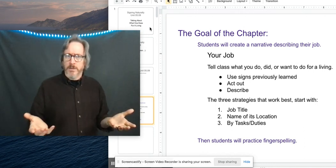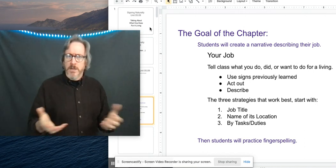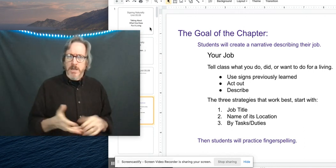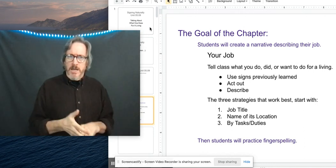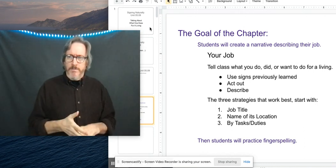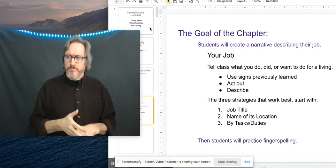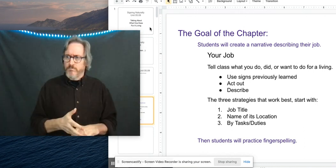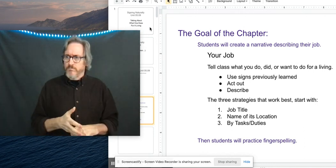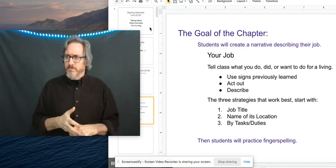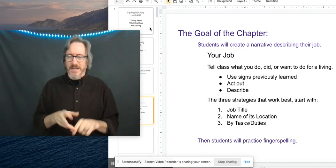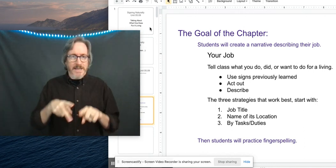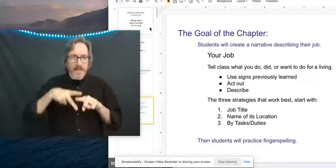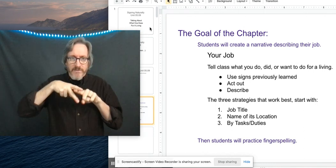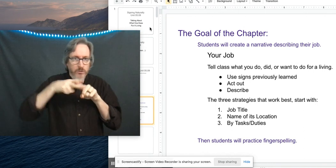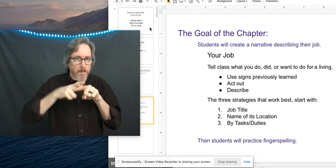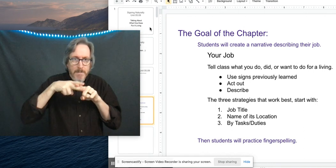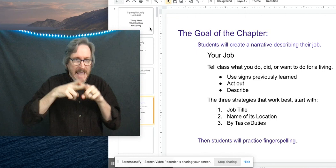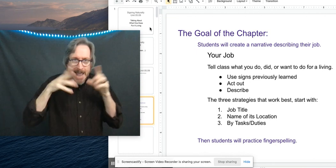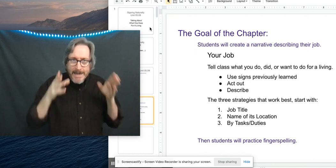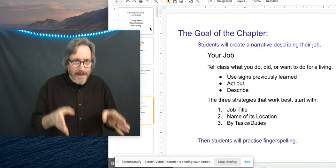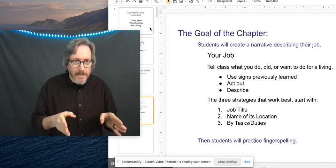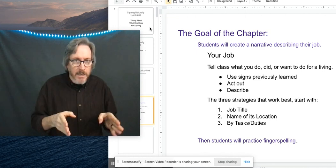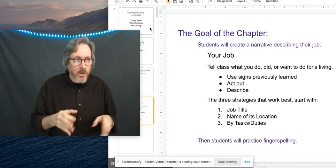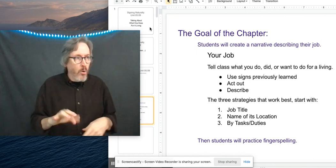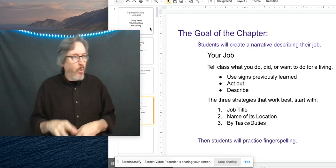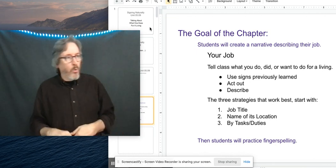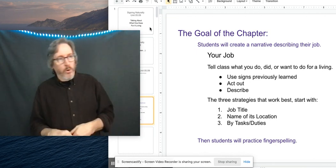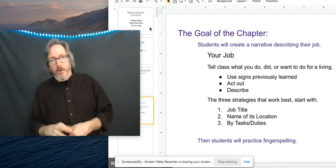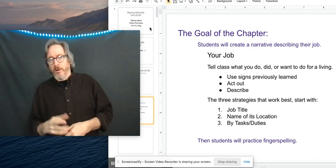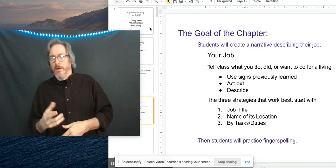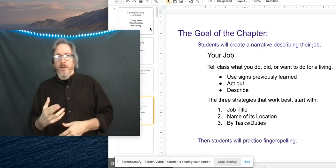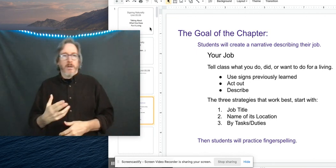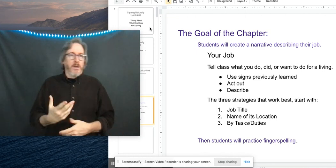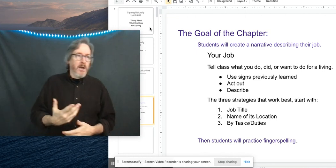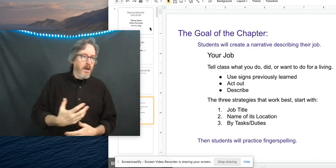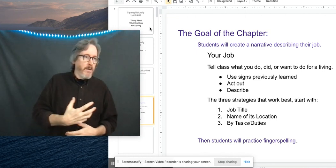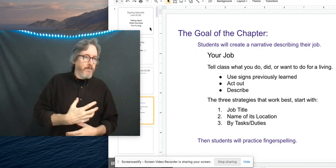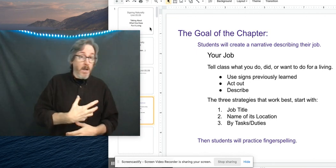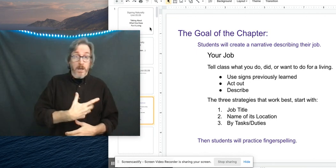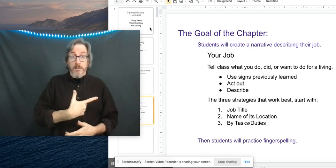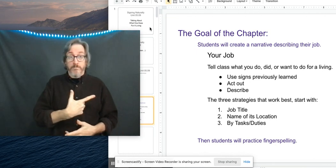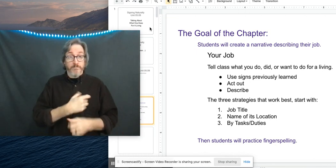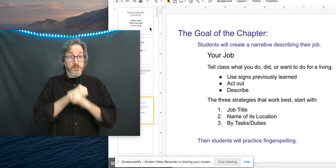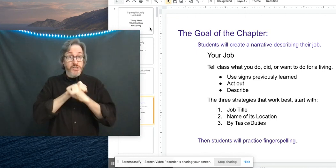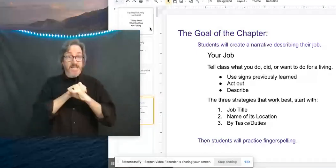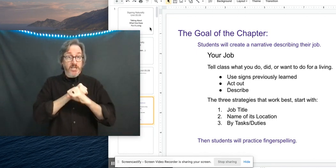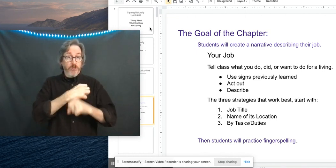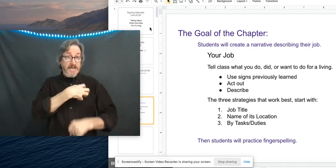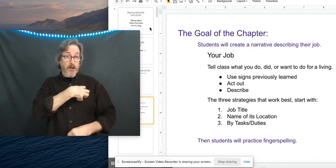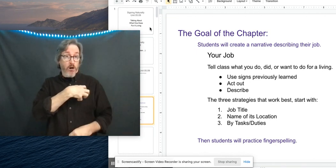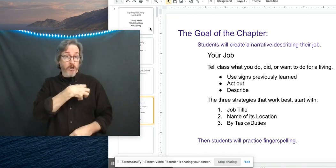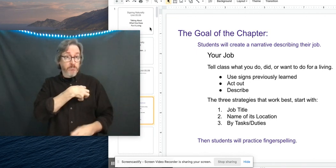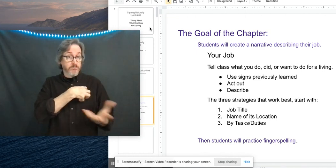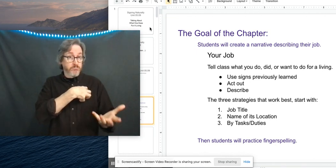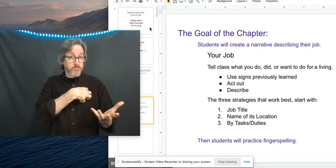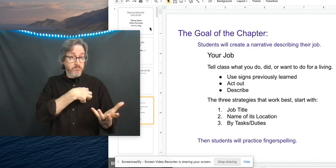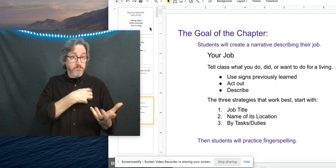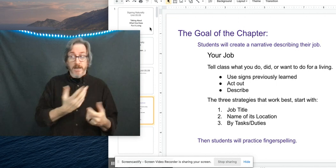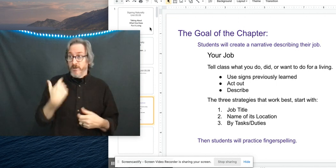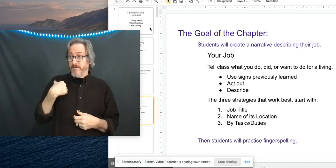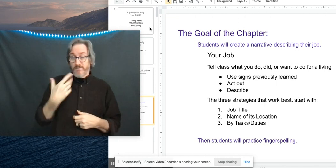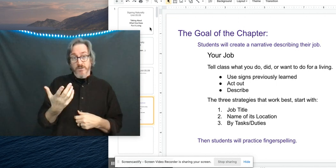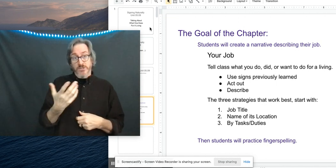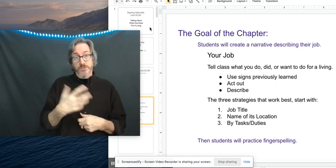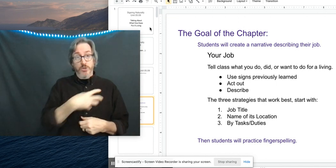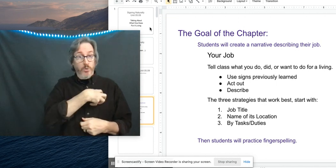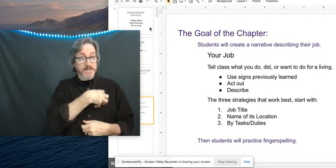up. Like if you're a mechanic or a security guard. I